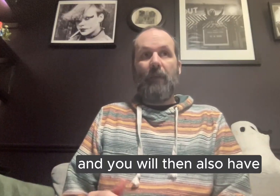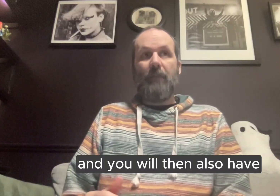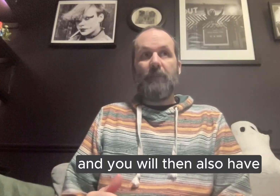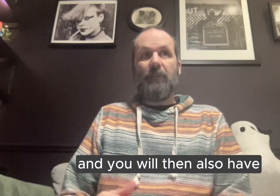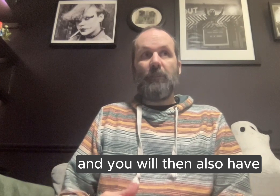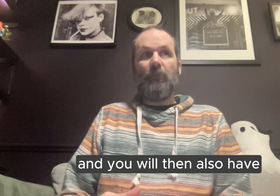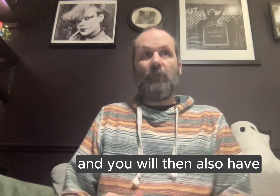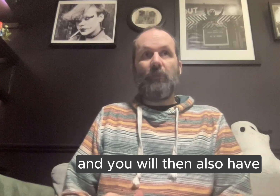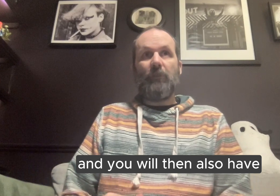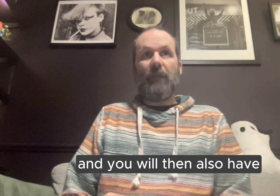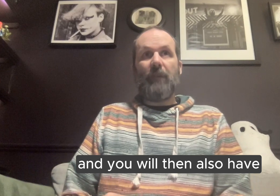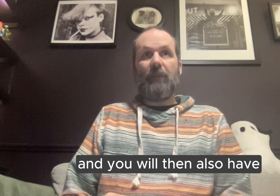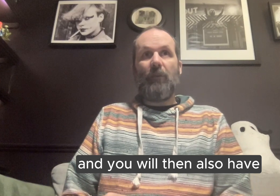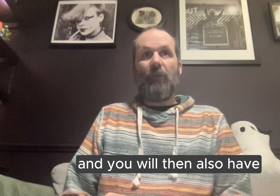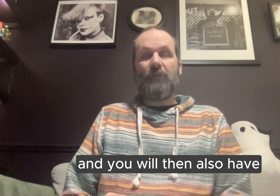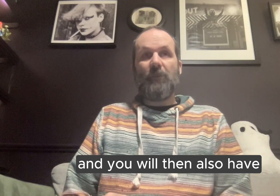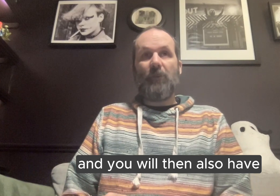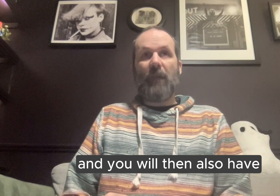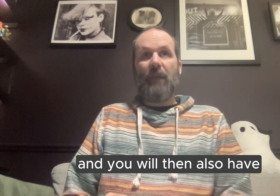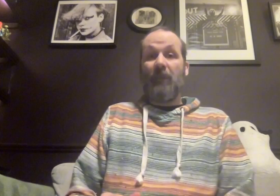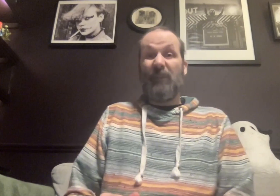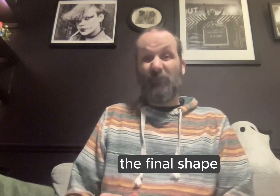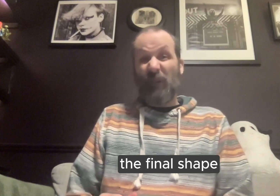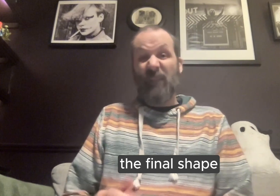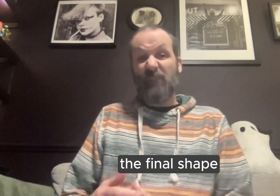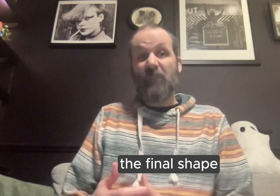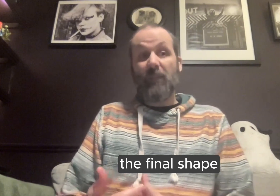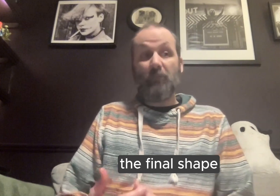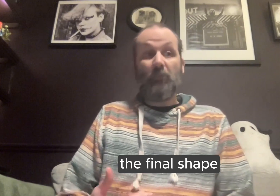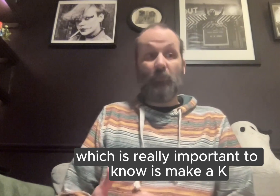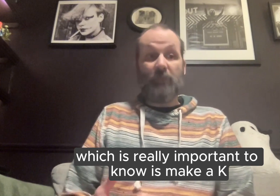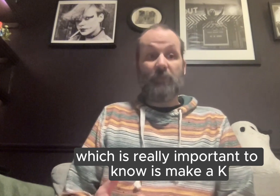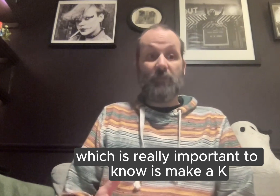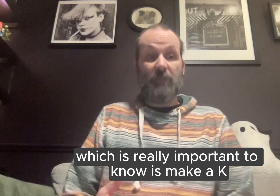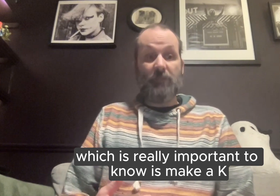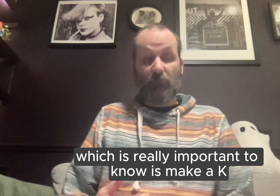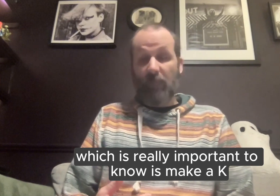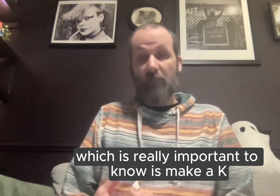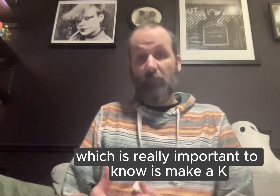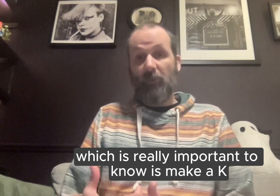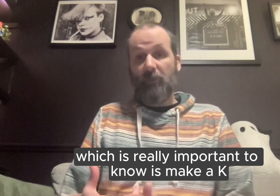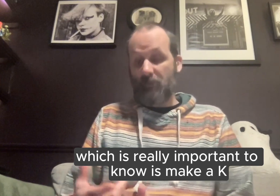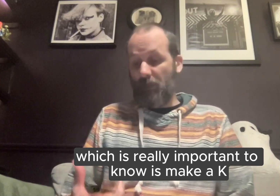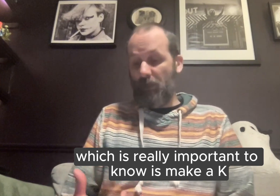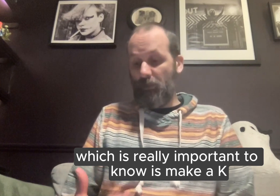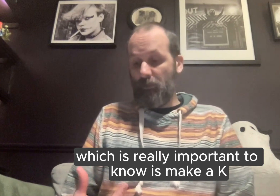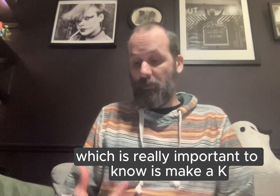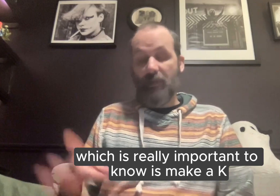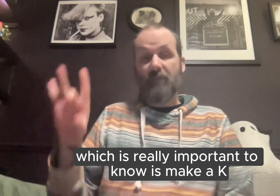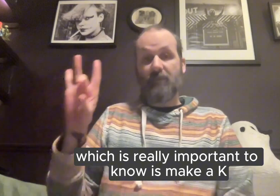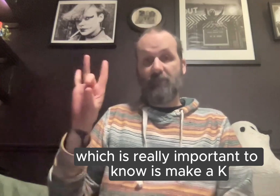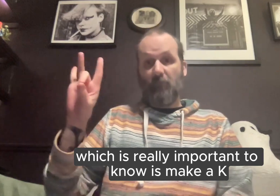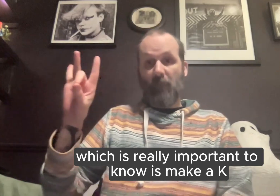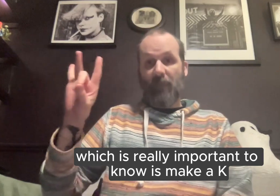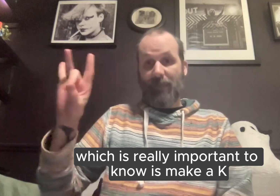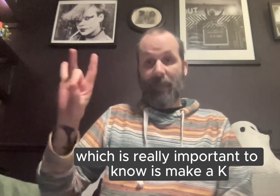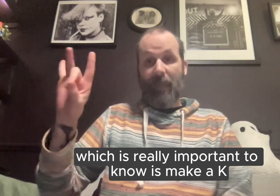And you will then also have the final shape, which is really important to know, is you make a